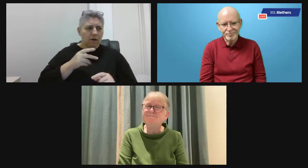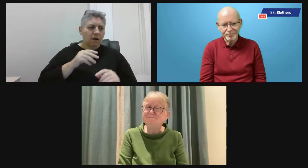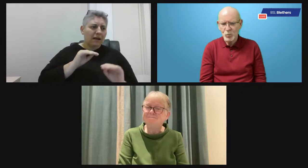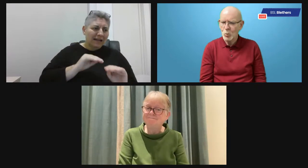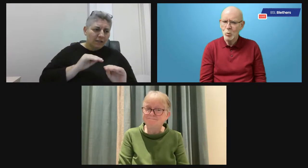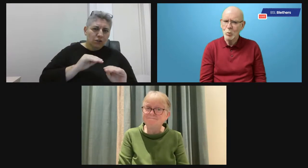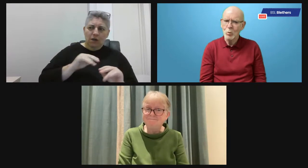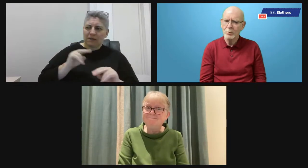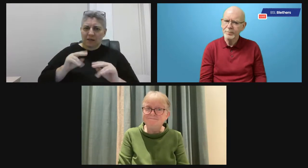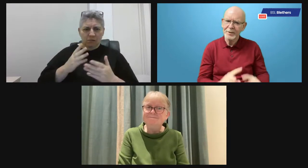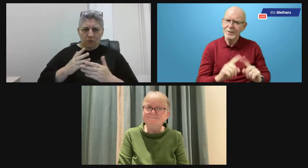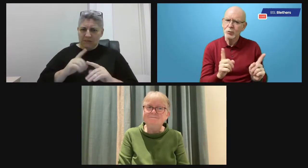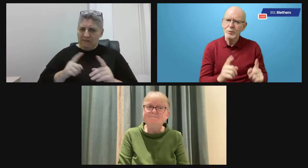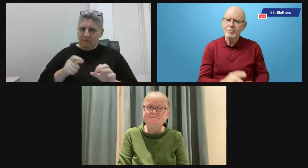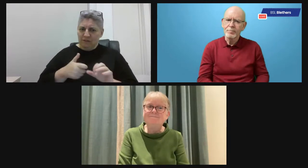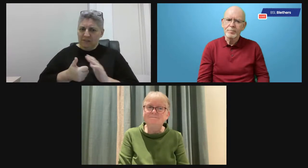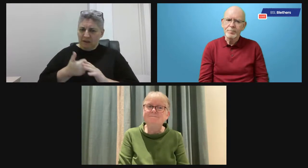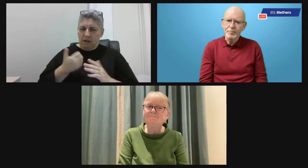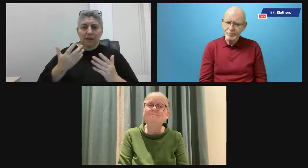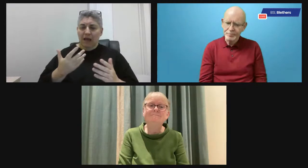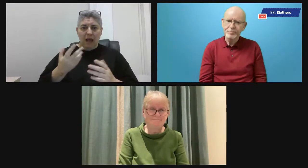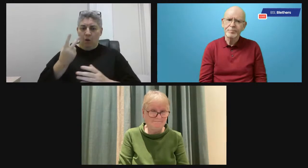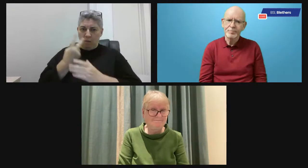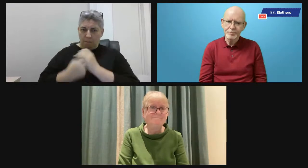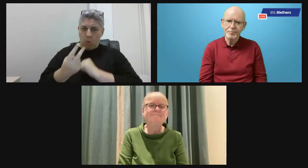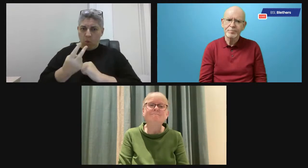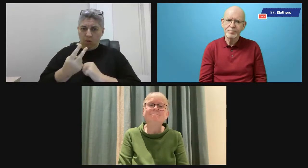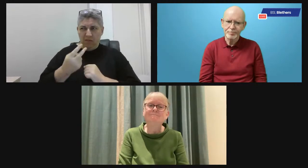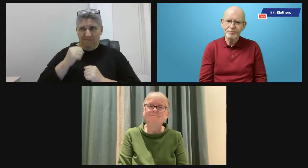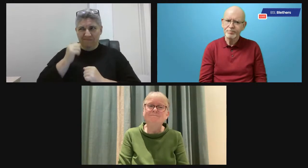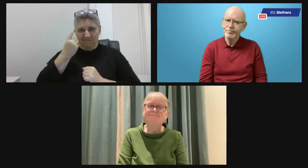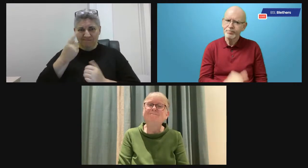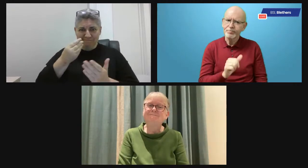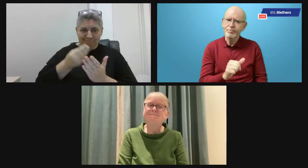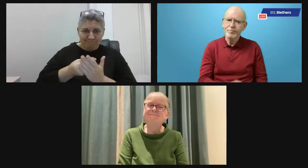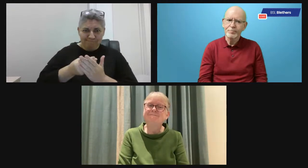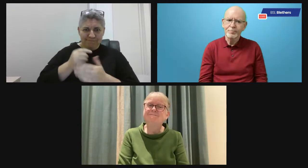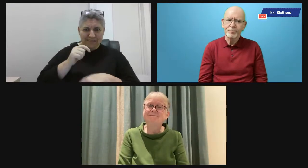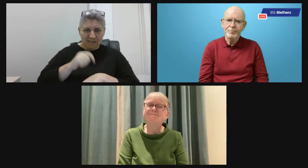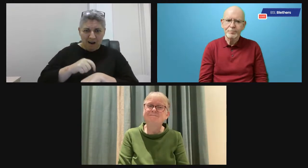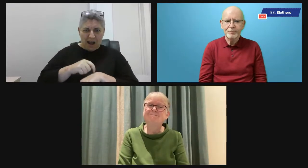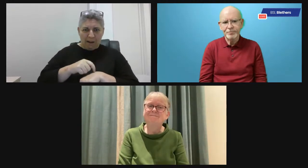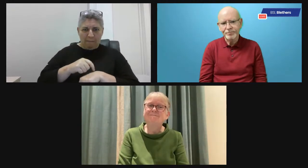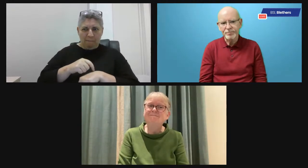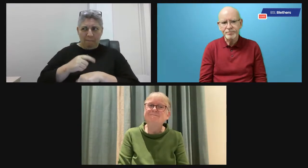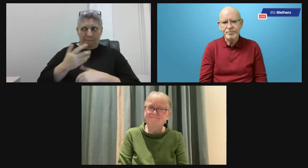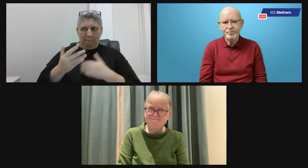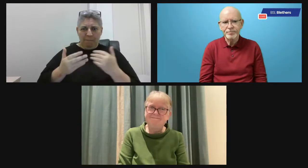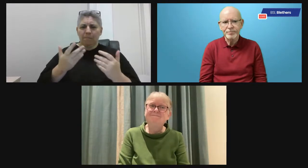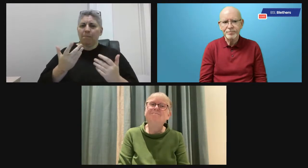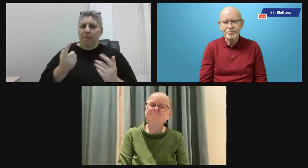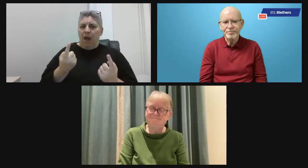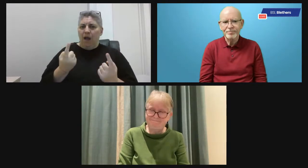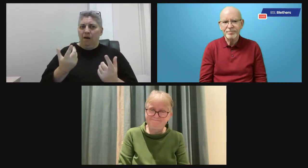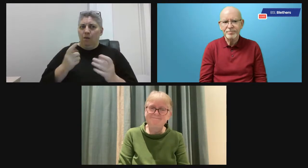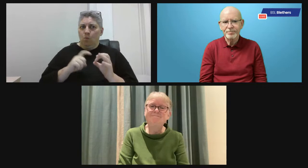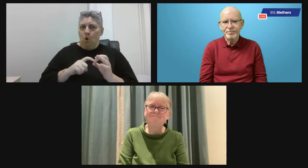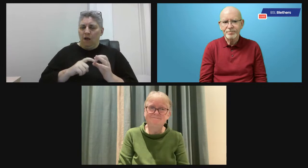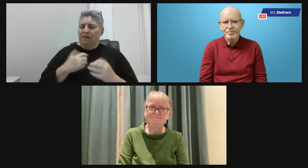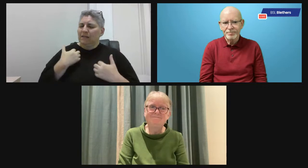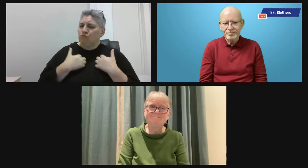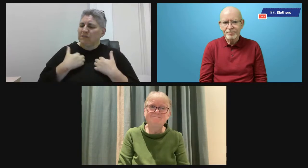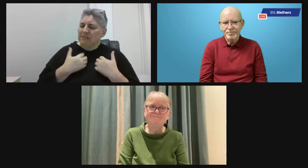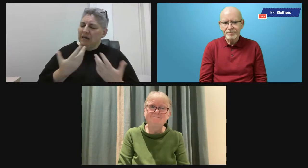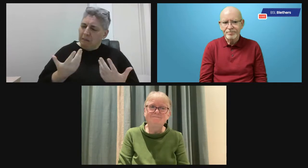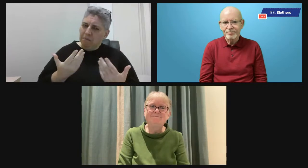suppose that's where I was coming from, because I recognise that both skills are very, very different. I understand why maybe